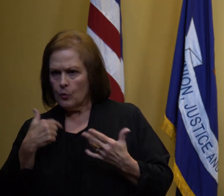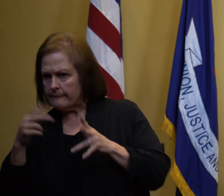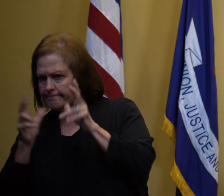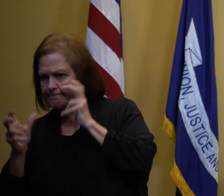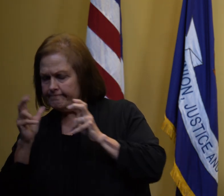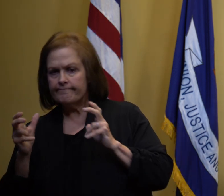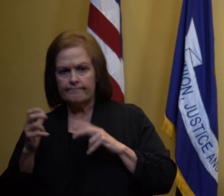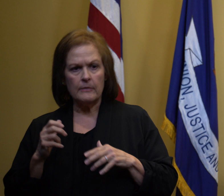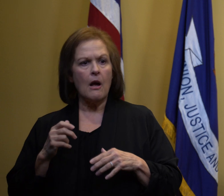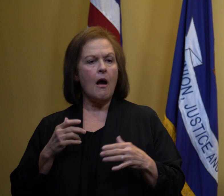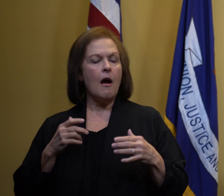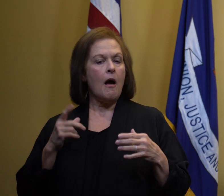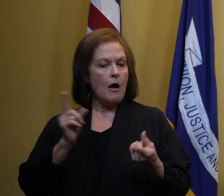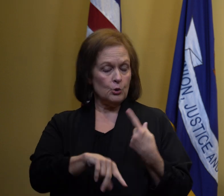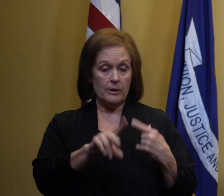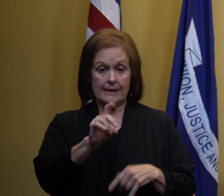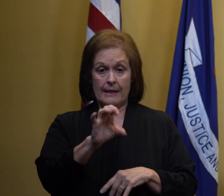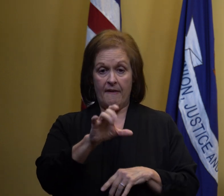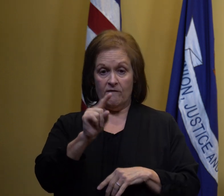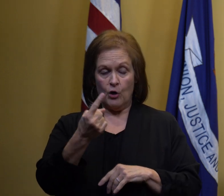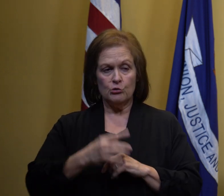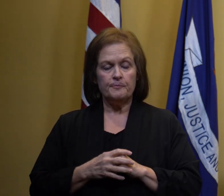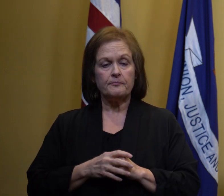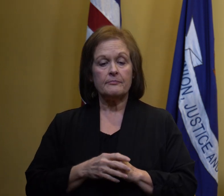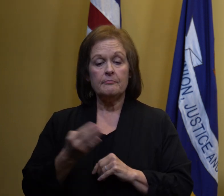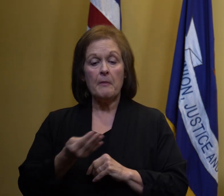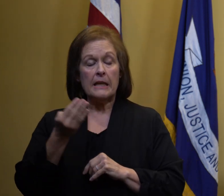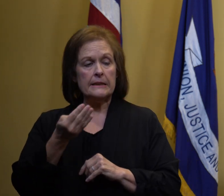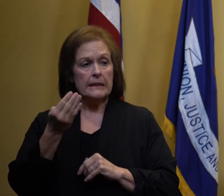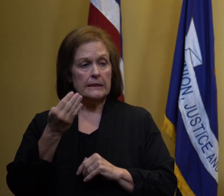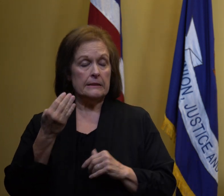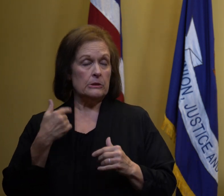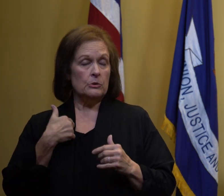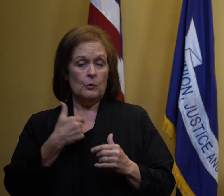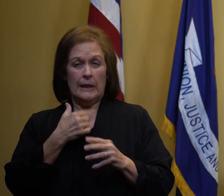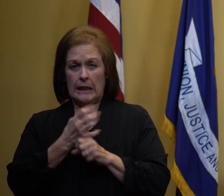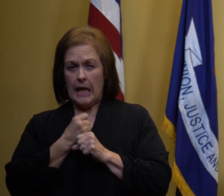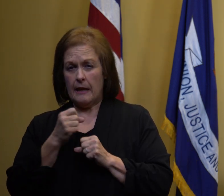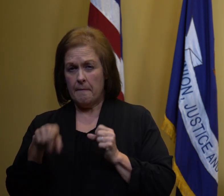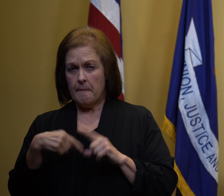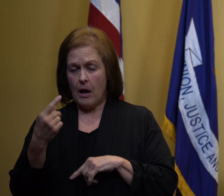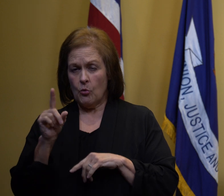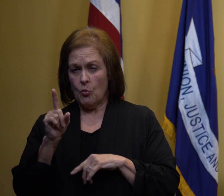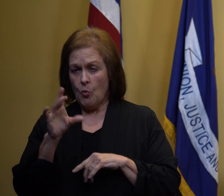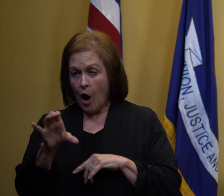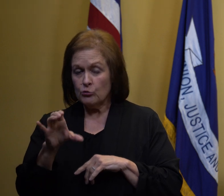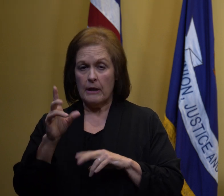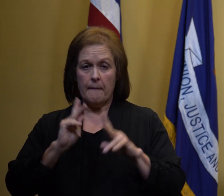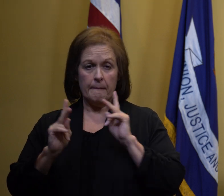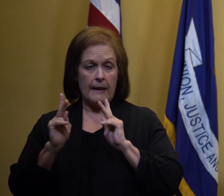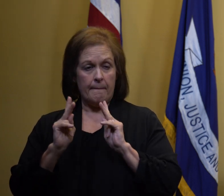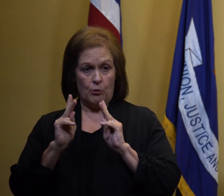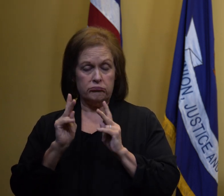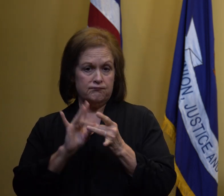through December the 1st. As of Monday, I know that we had over right about 100 comments thus